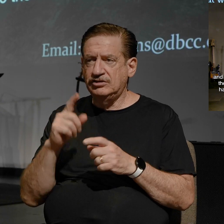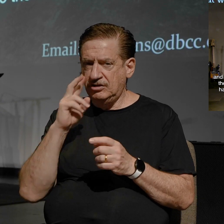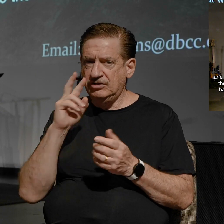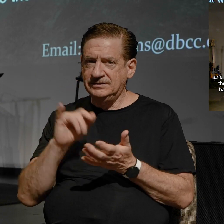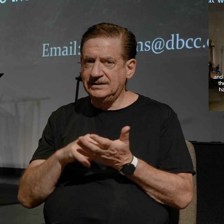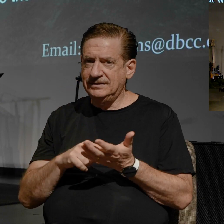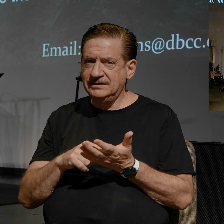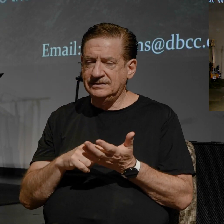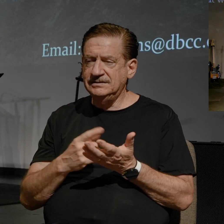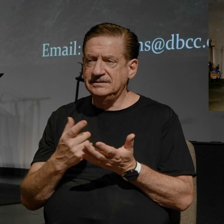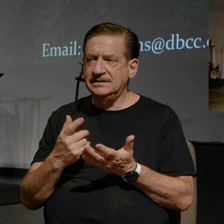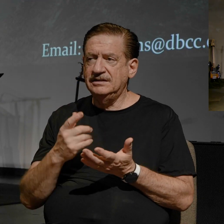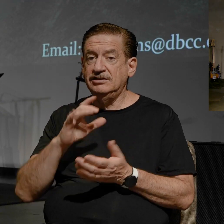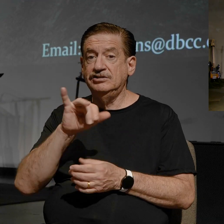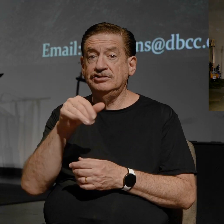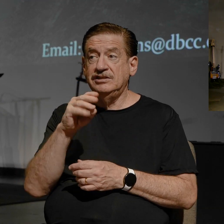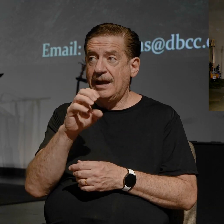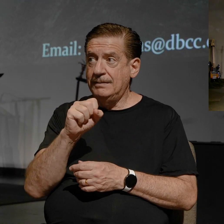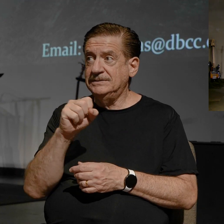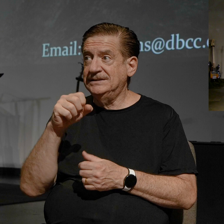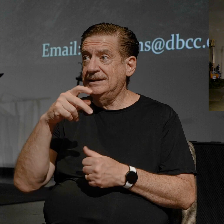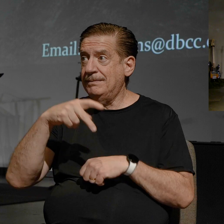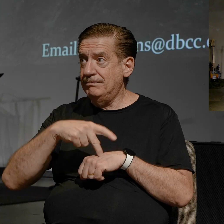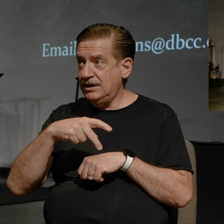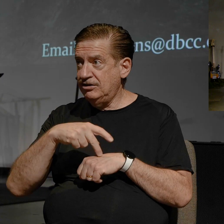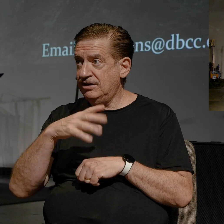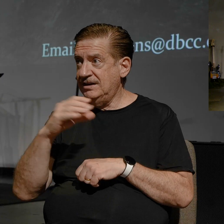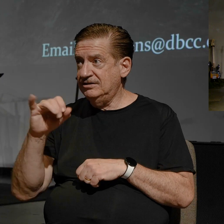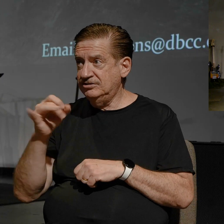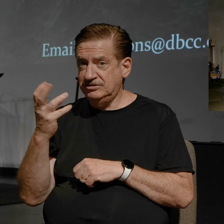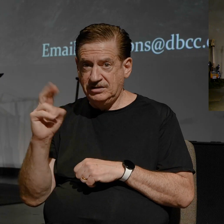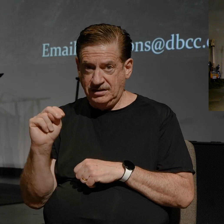this. James, Peter, and John